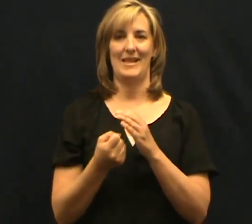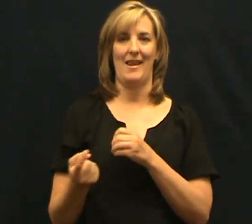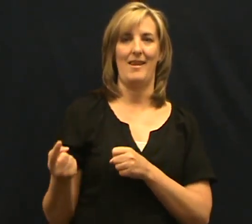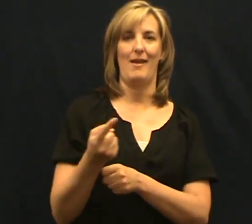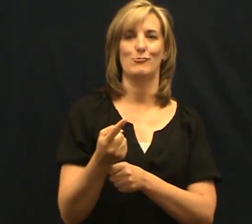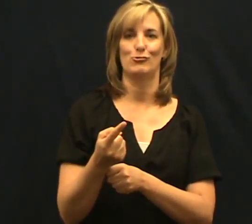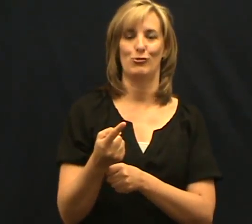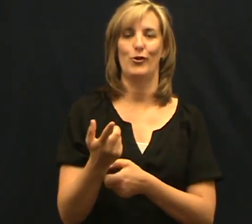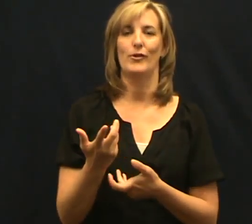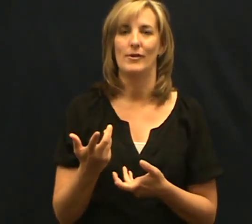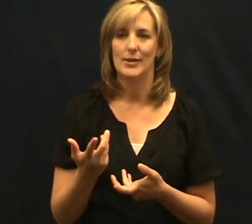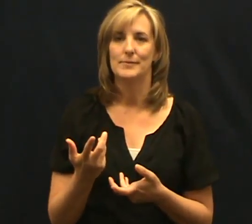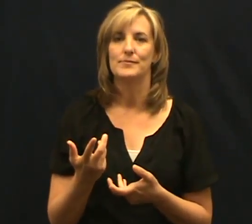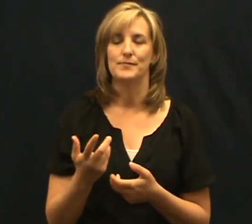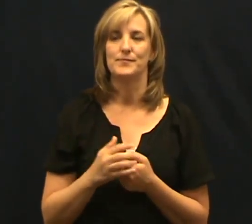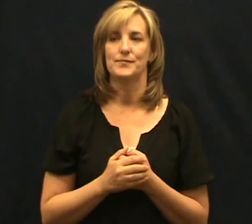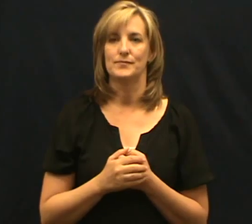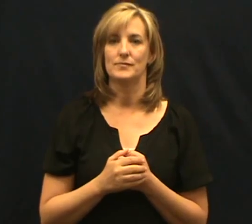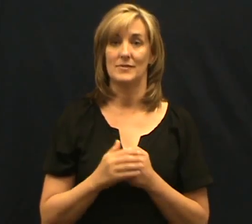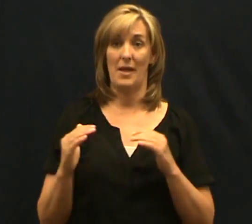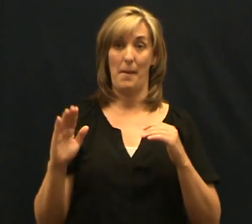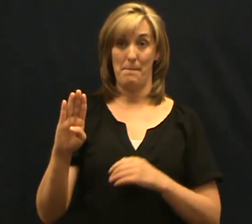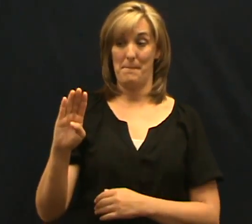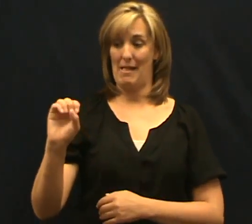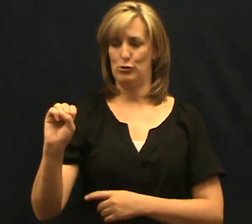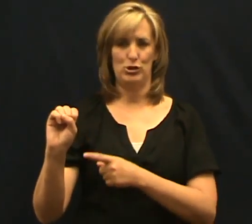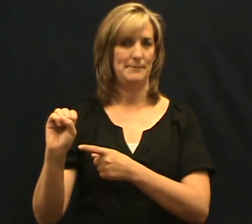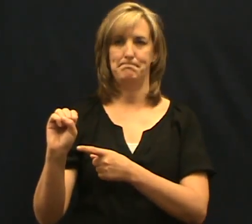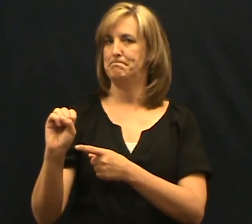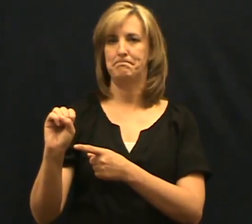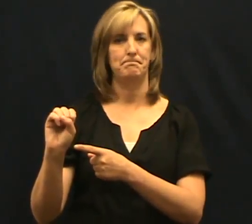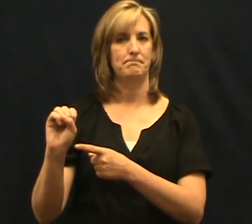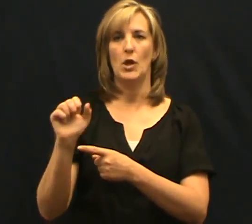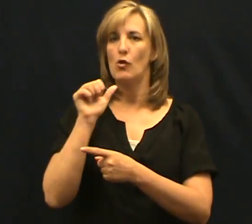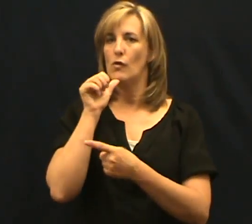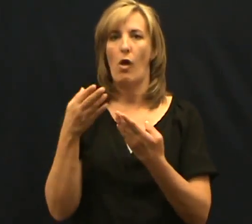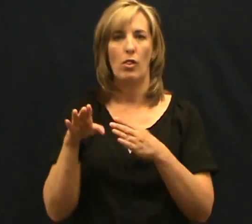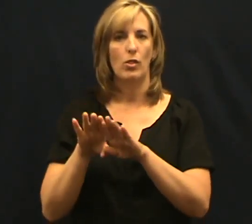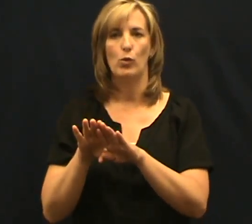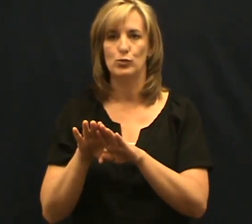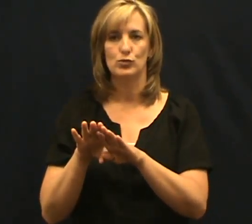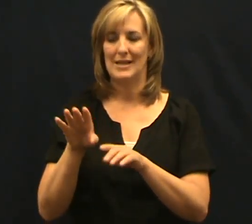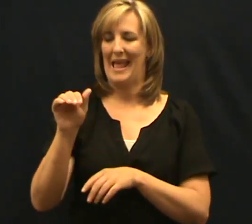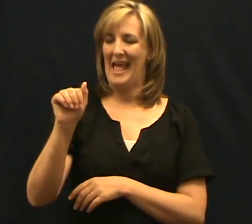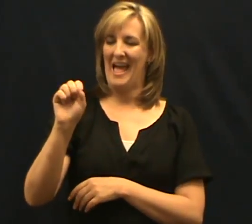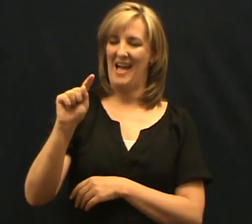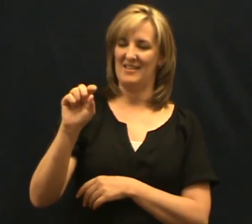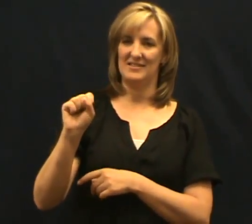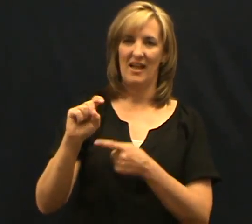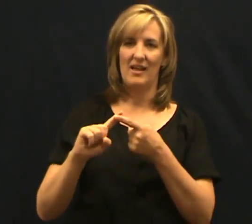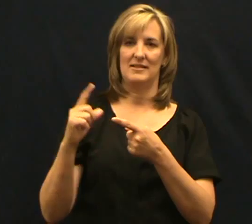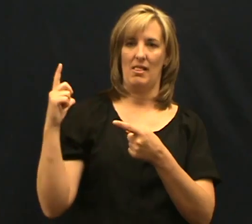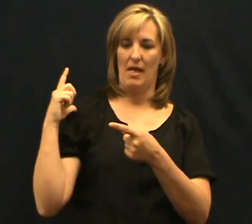sheet accounts do not get closed out. So our assets, our liabilities, and our equity accounts are considered permanent